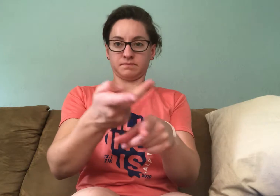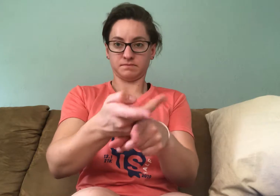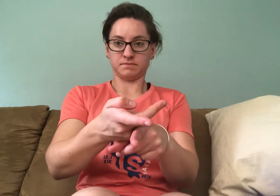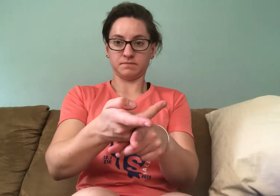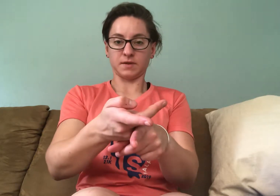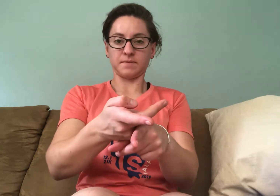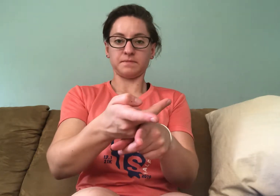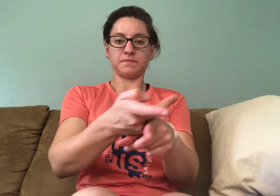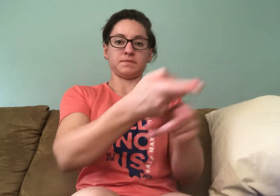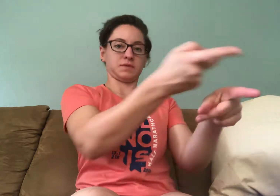Okay.